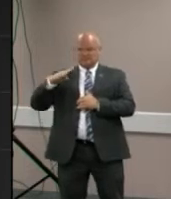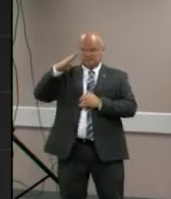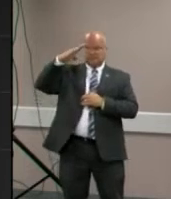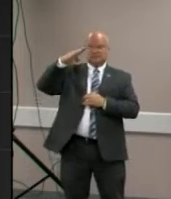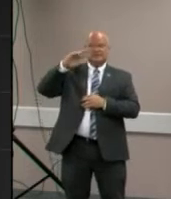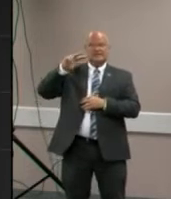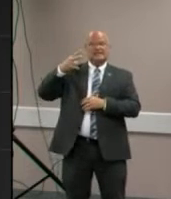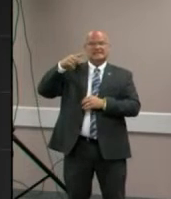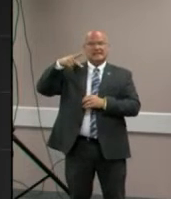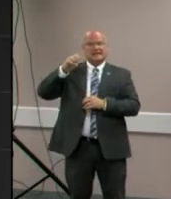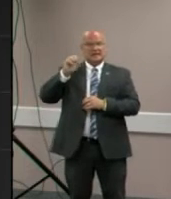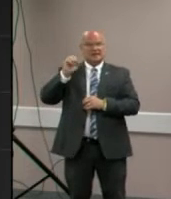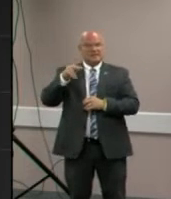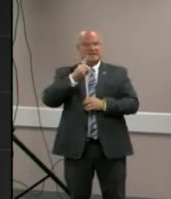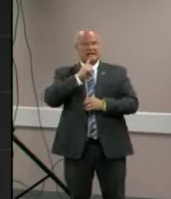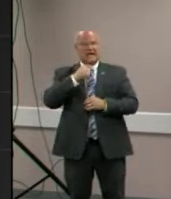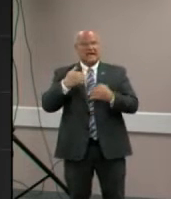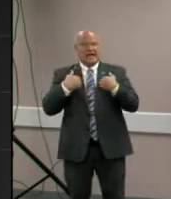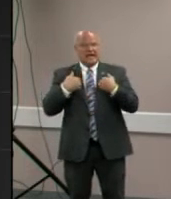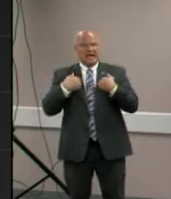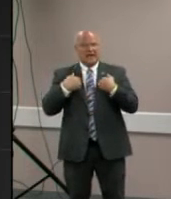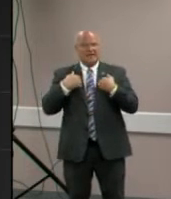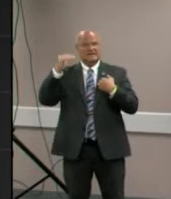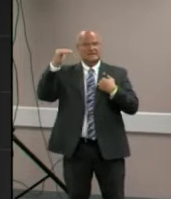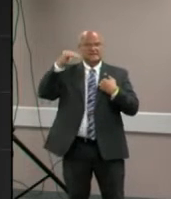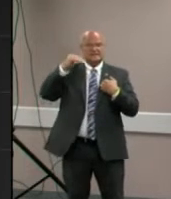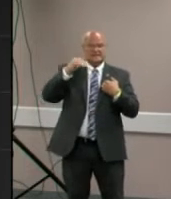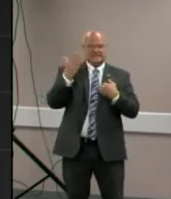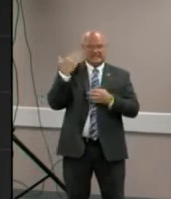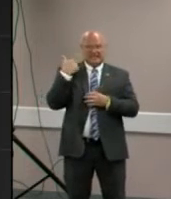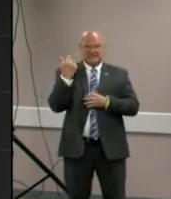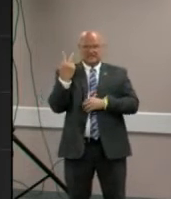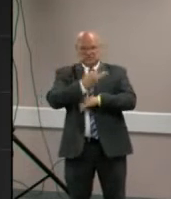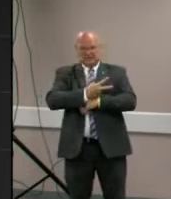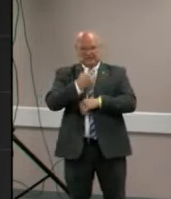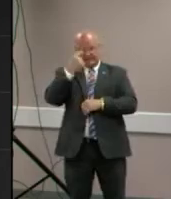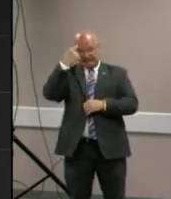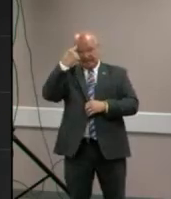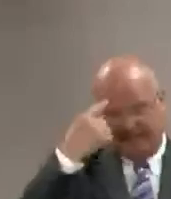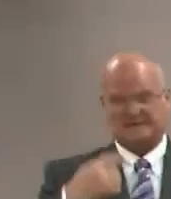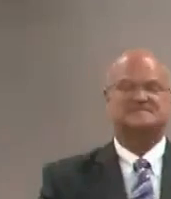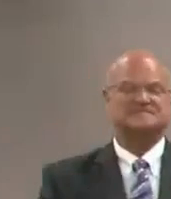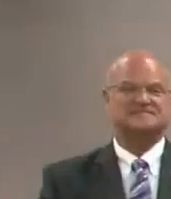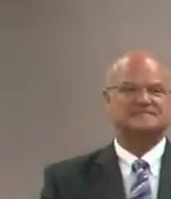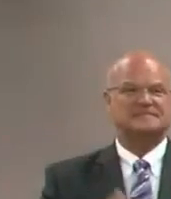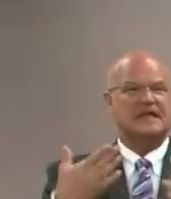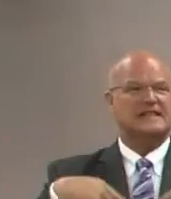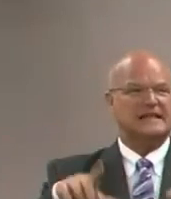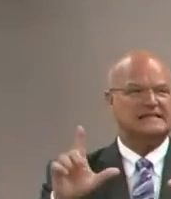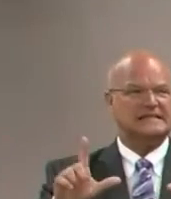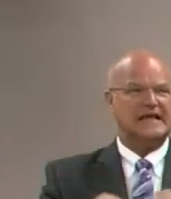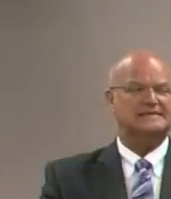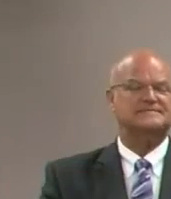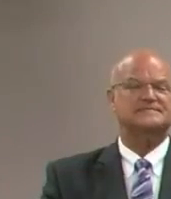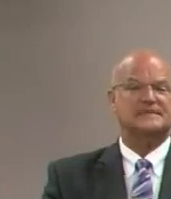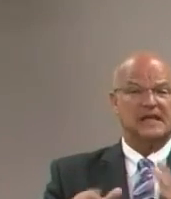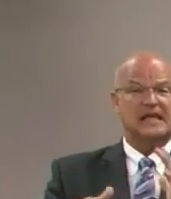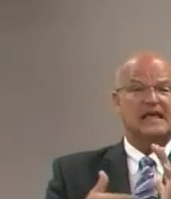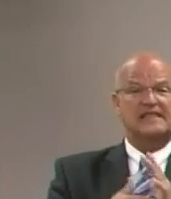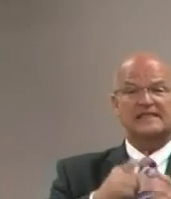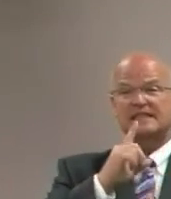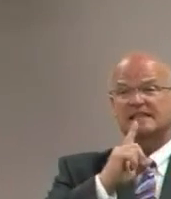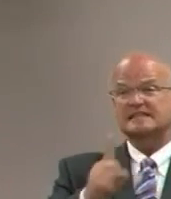in the second peak, there is at least a downward trend the last 2 days, I believe it is. Go to the next slide. And this